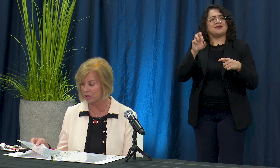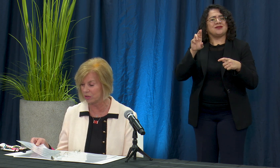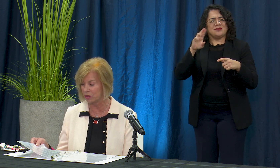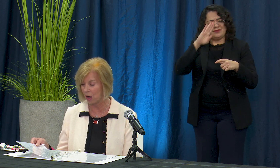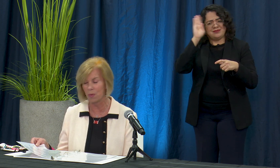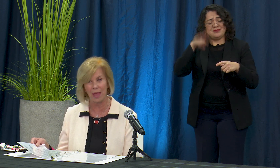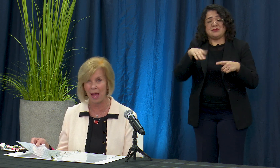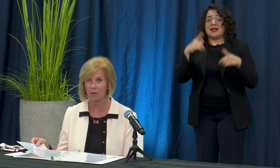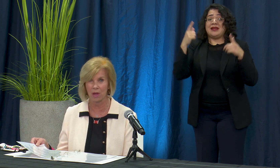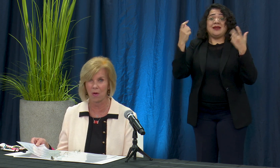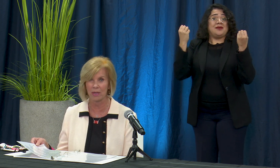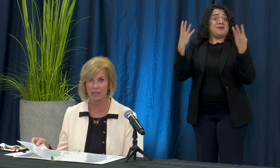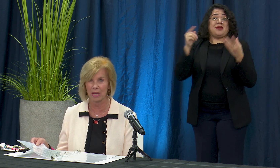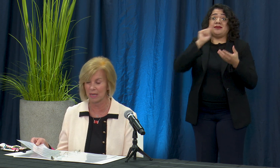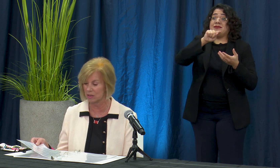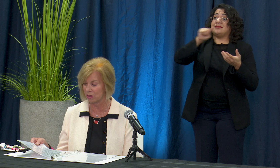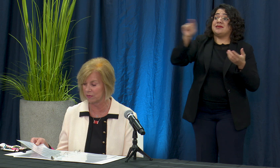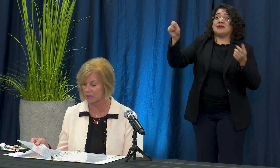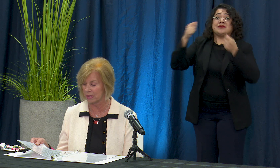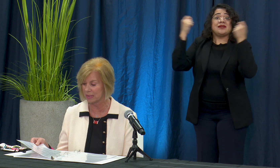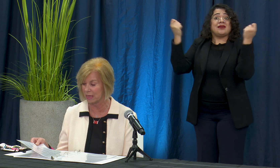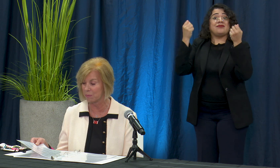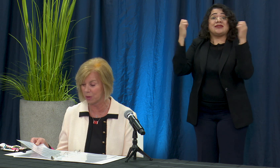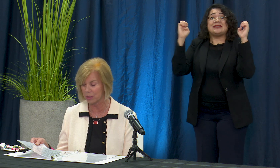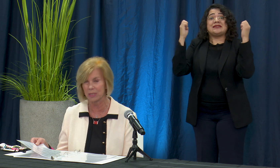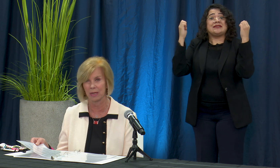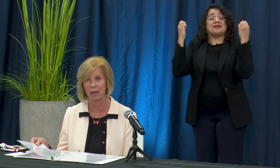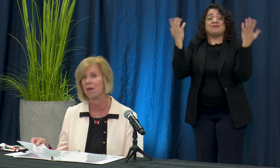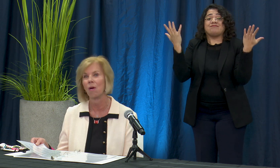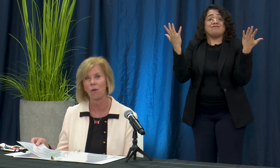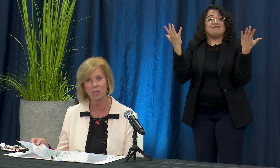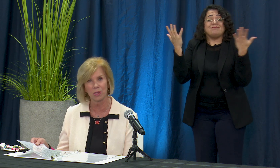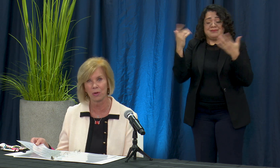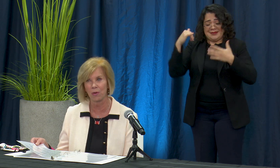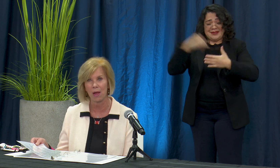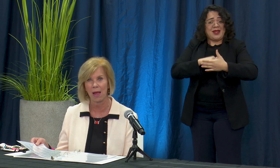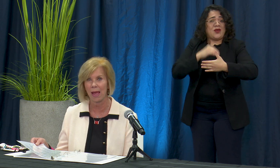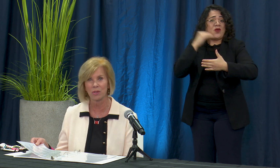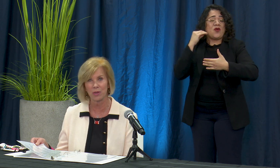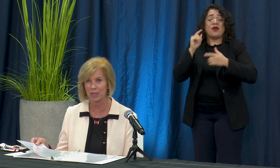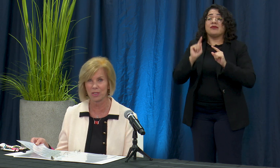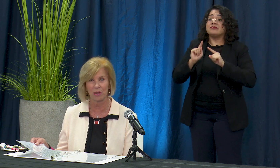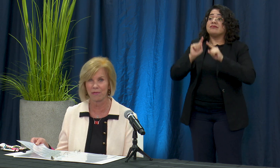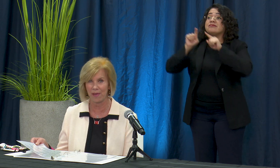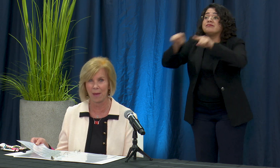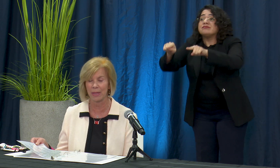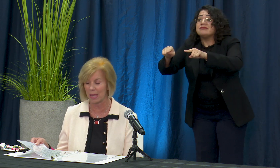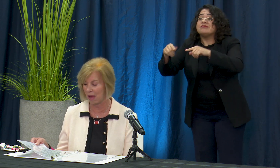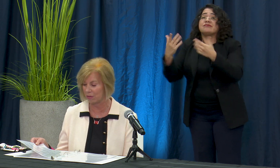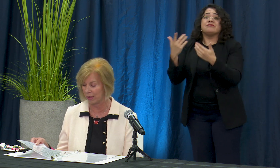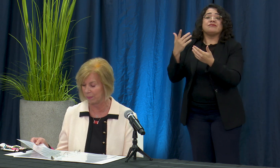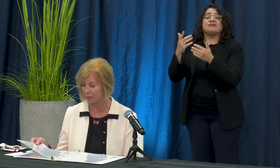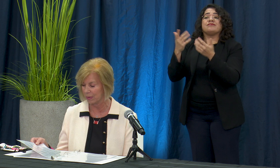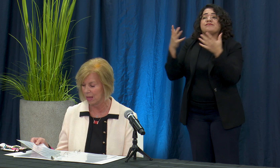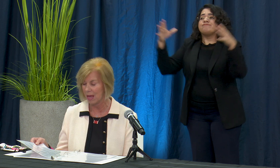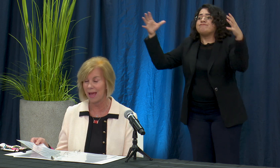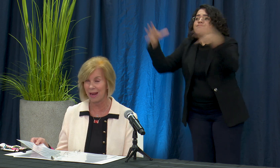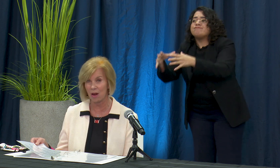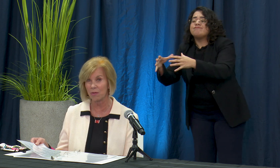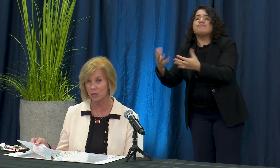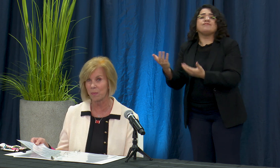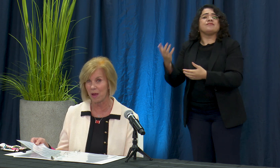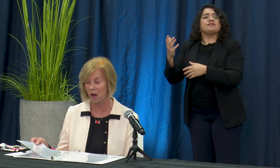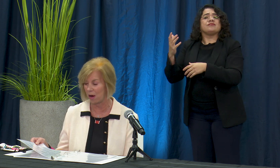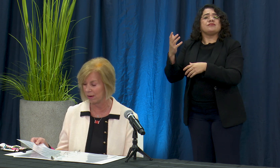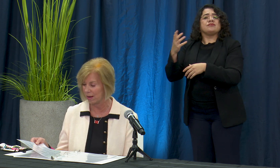will have to do so without going to Sunday services in person or to a traditional family gathering. And